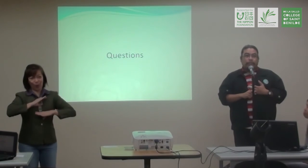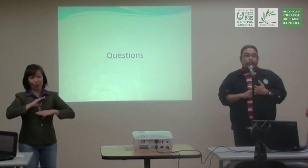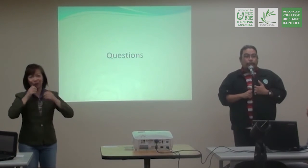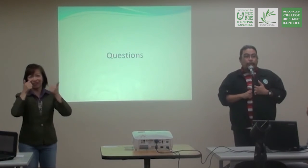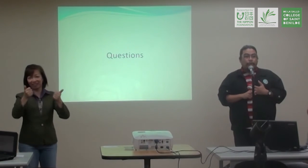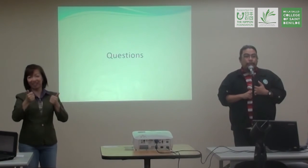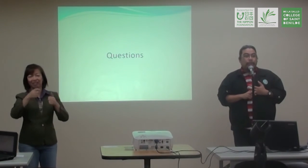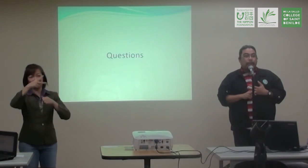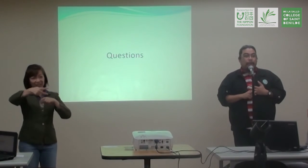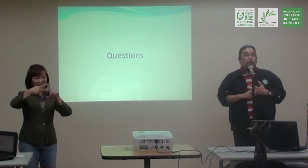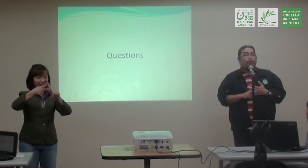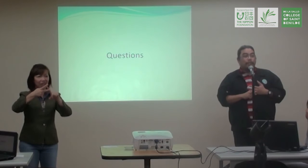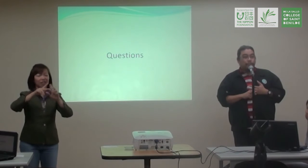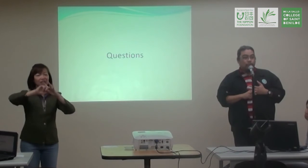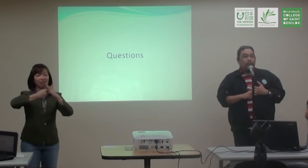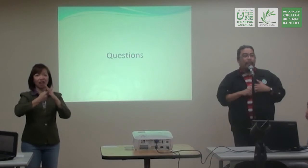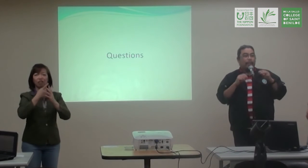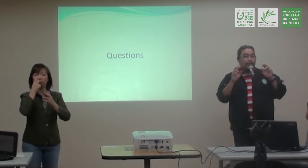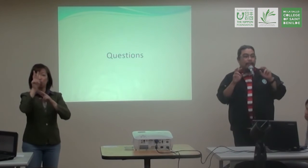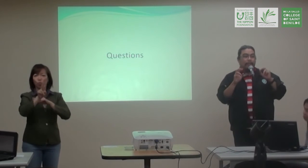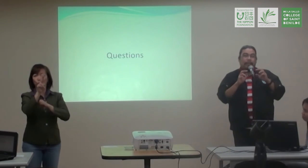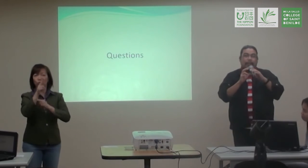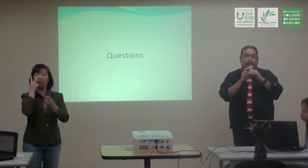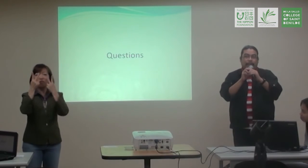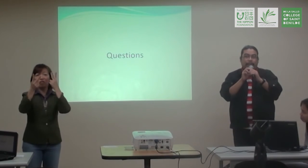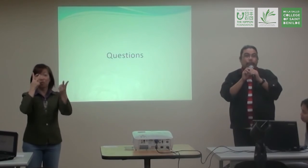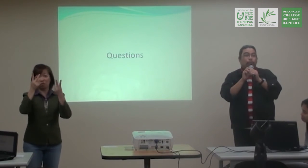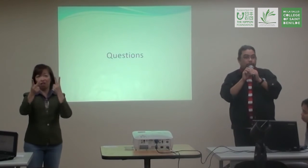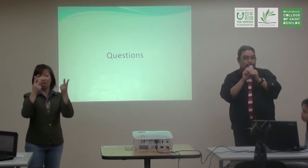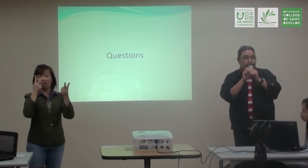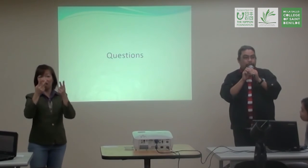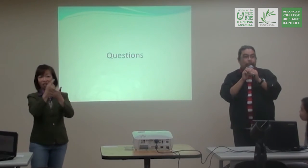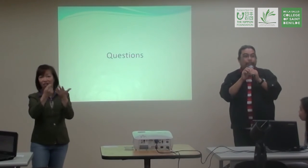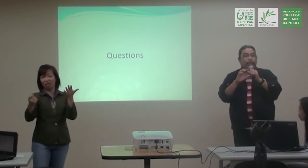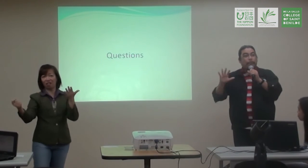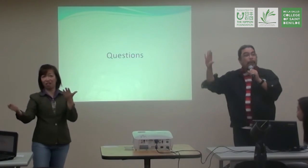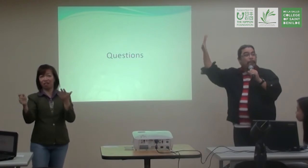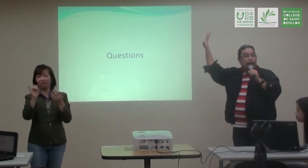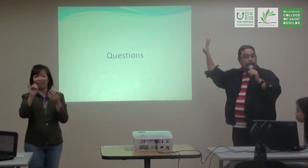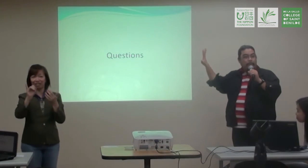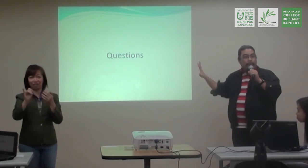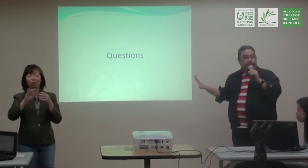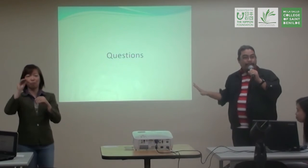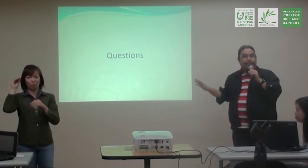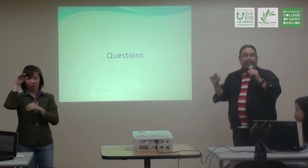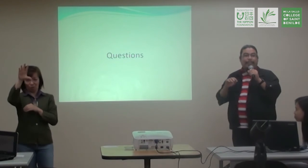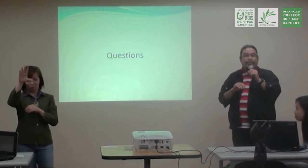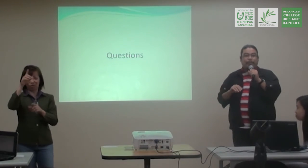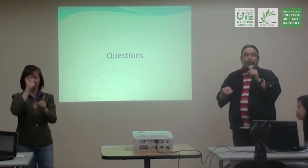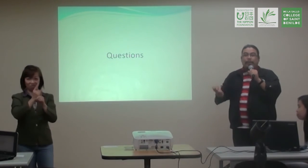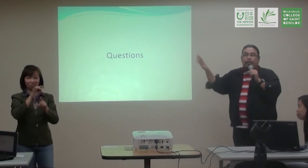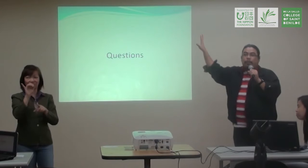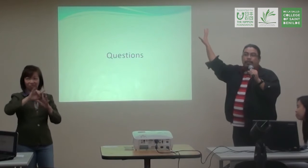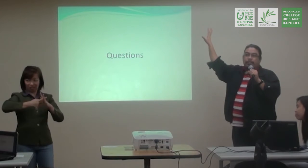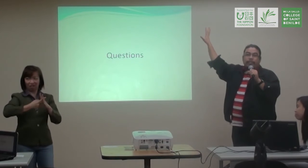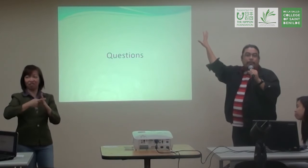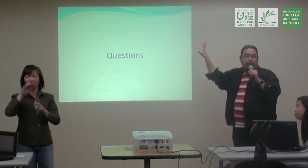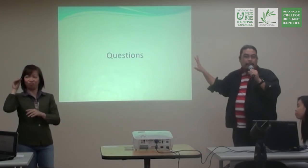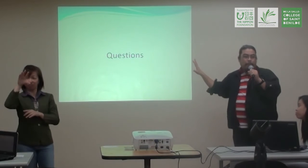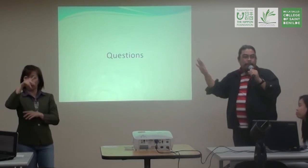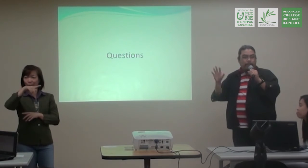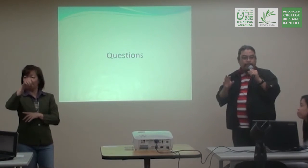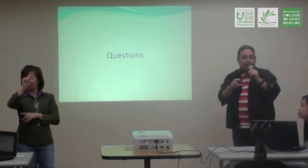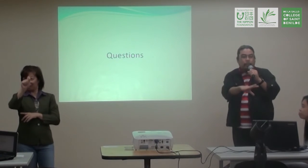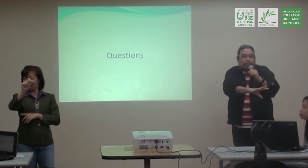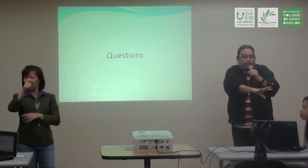also started to use visual tools. For example, a PowerPoint. Okay, so what's